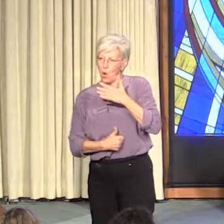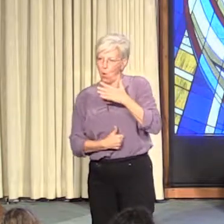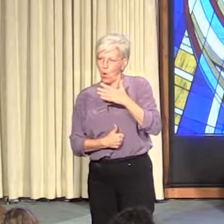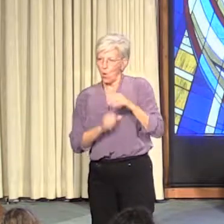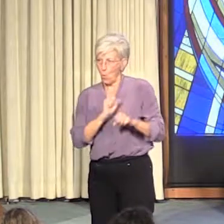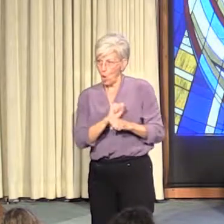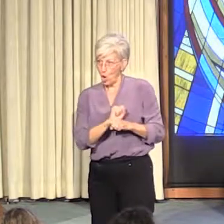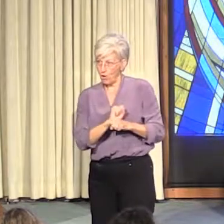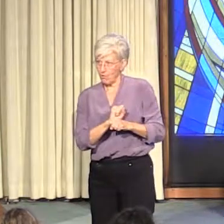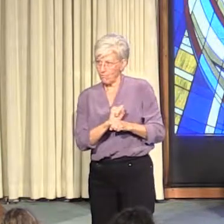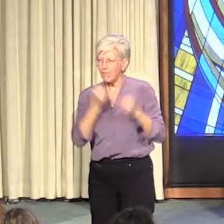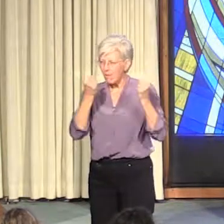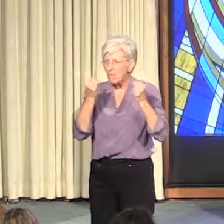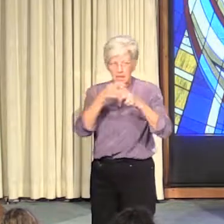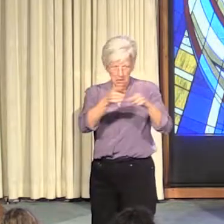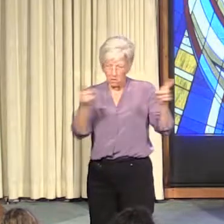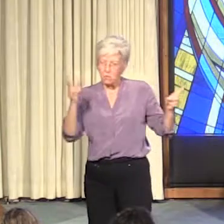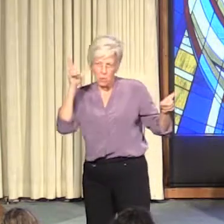shadow.